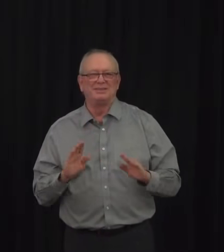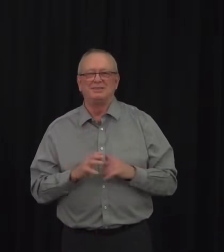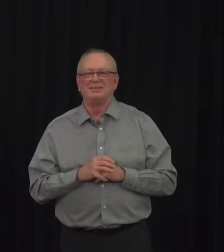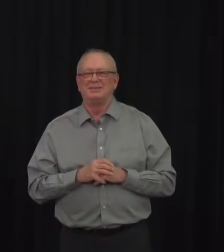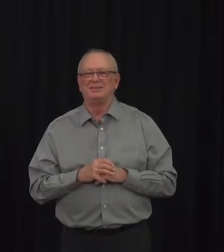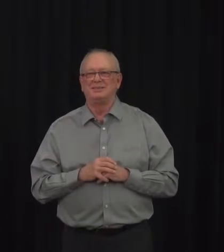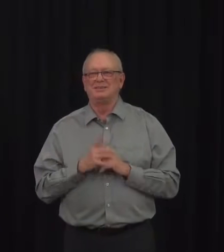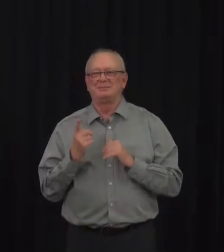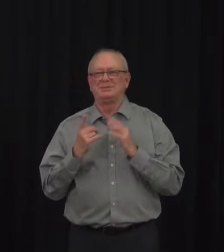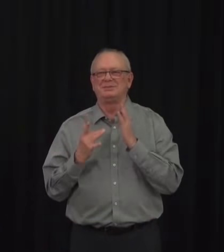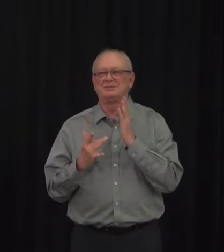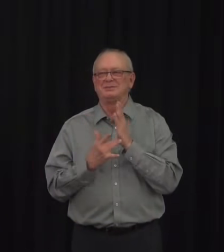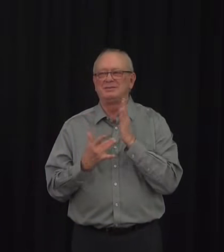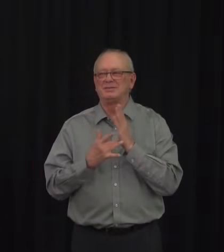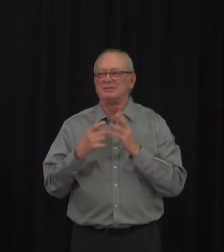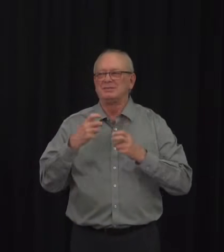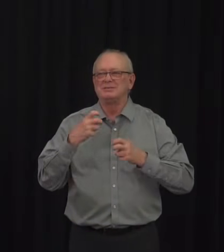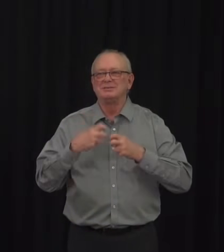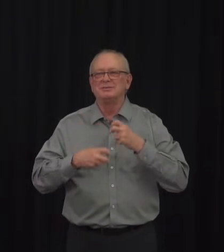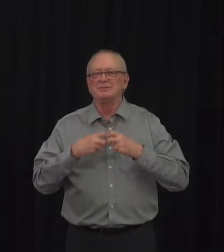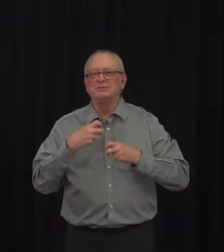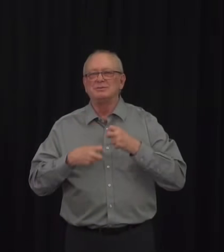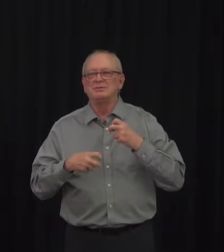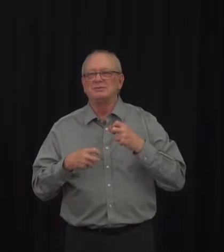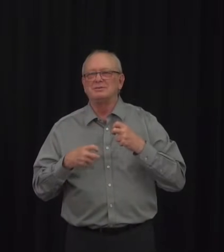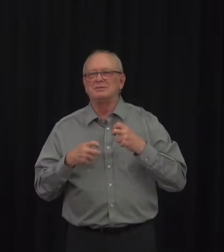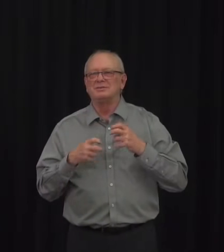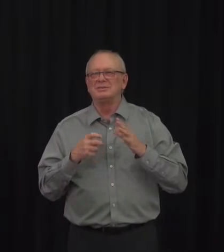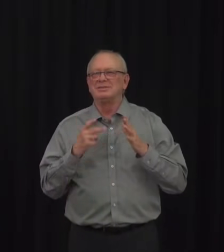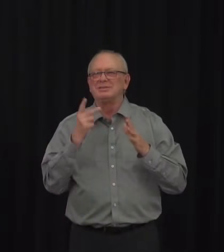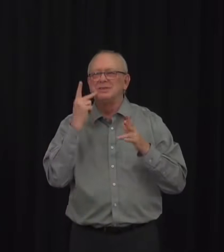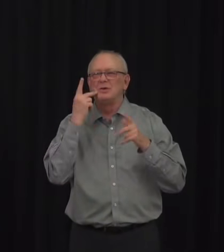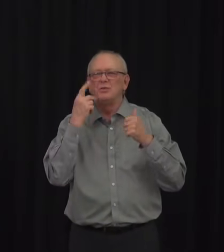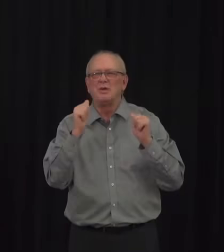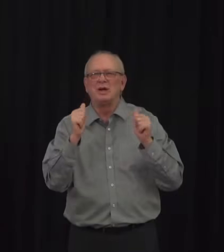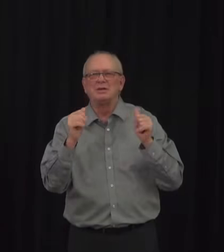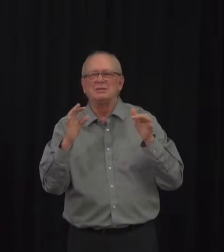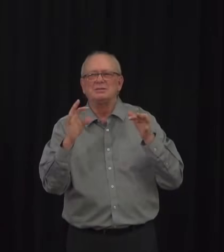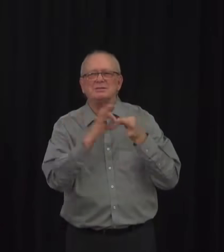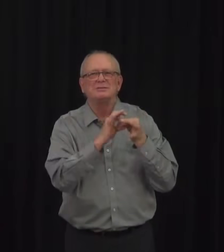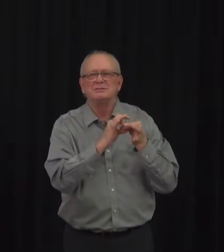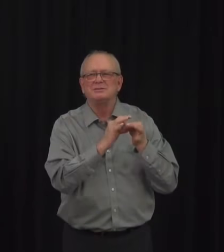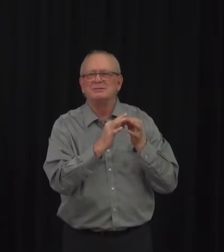Thank you for your patience, everybody. We'll just wait and see if we can reconnect with the operator.